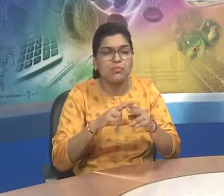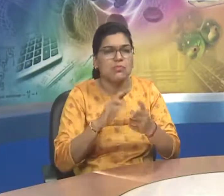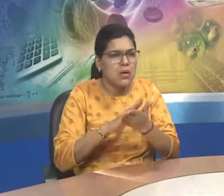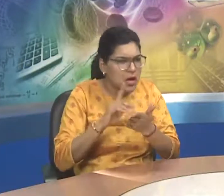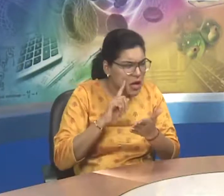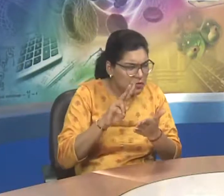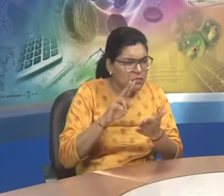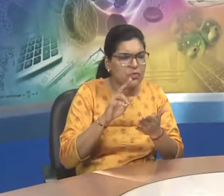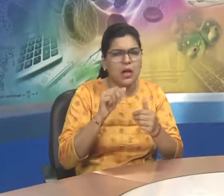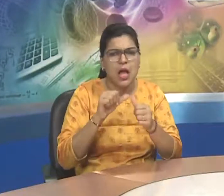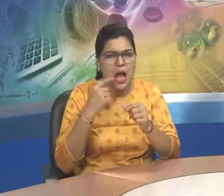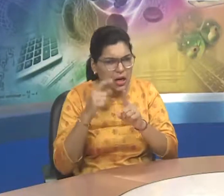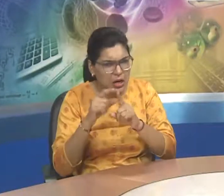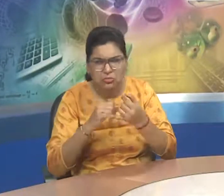can this strategy